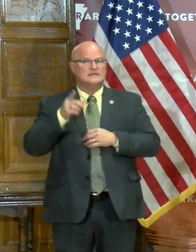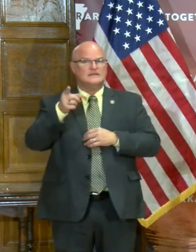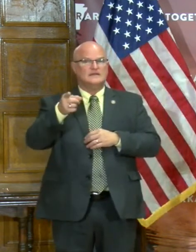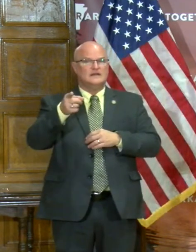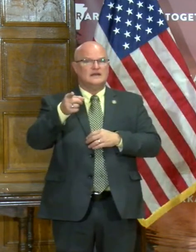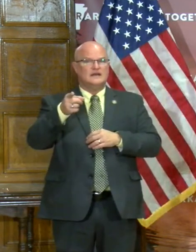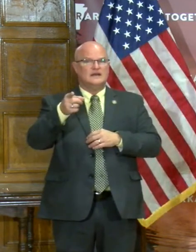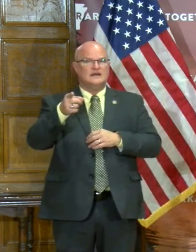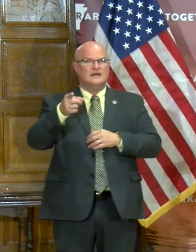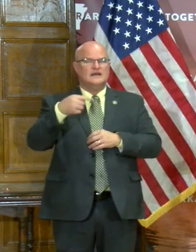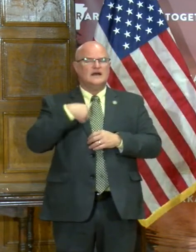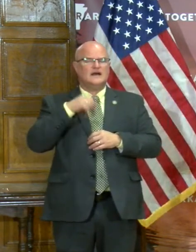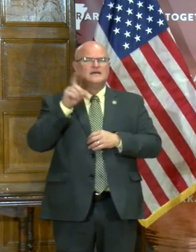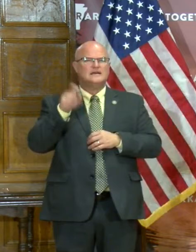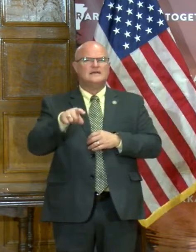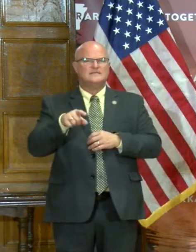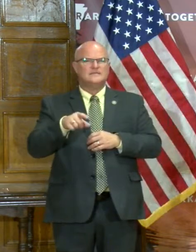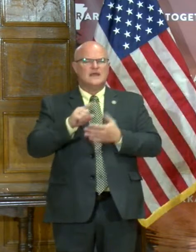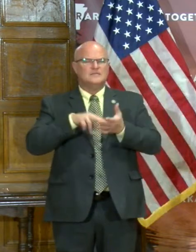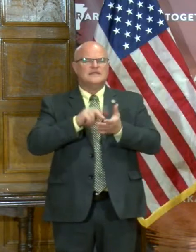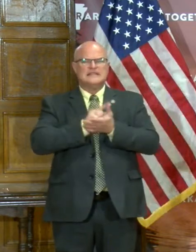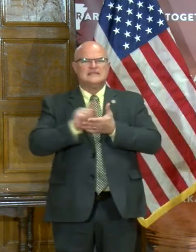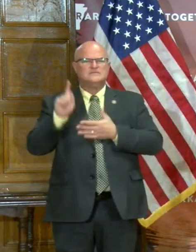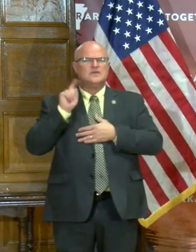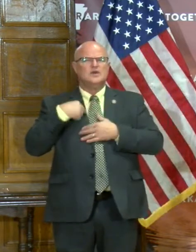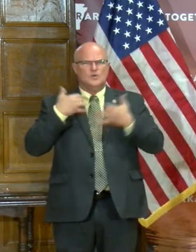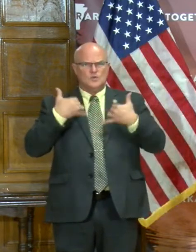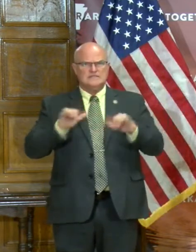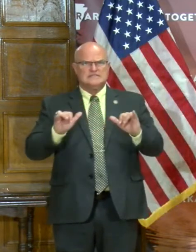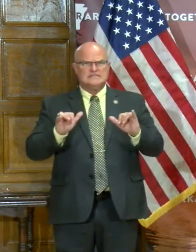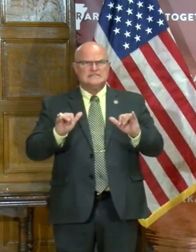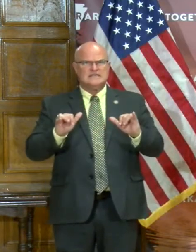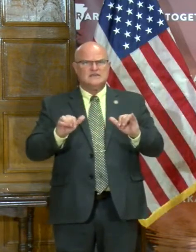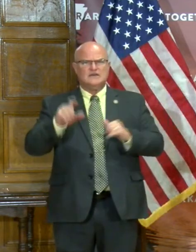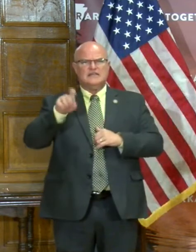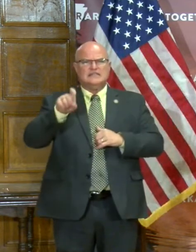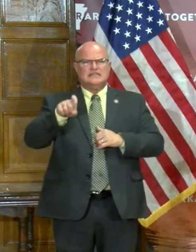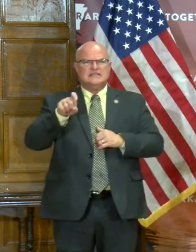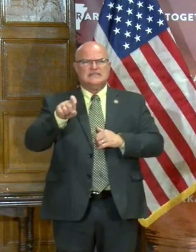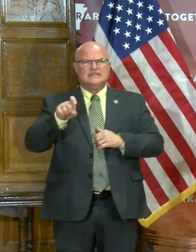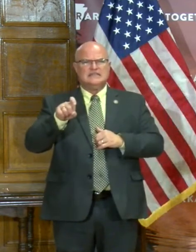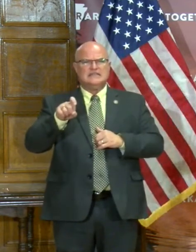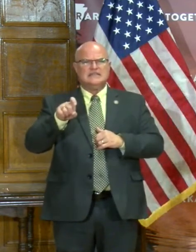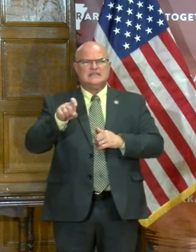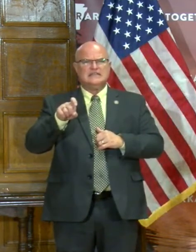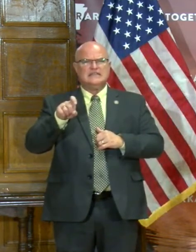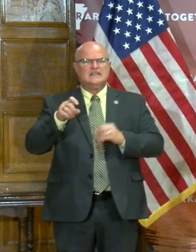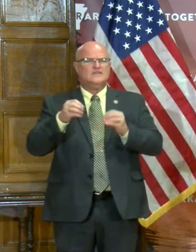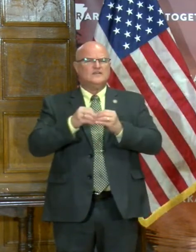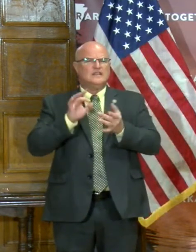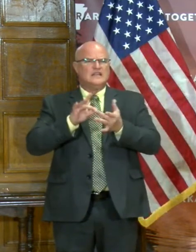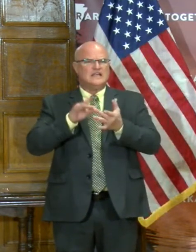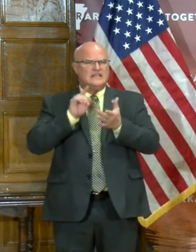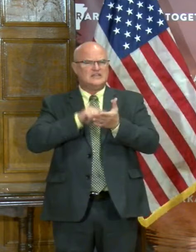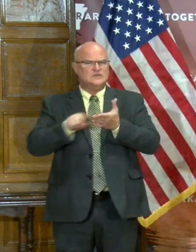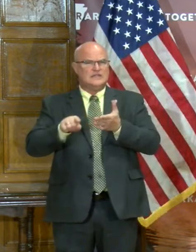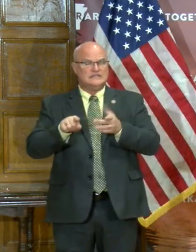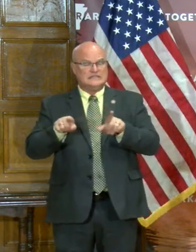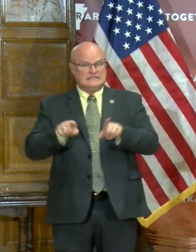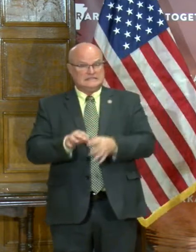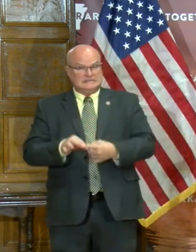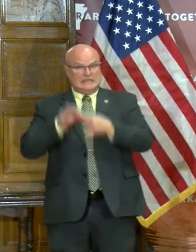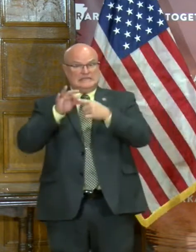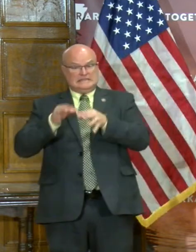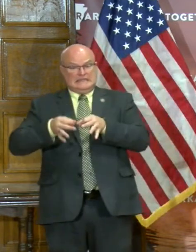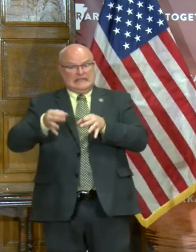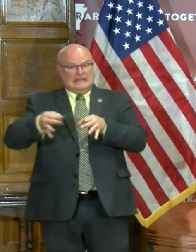Jay? I may have asked you this last week, but are we still gleaning anything from contact tracing, especially with it being as delayed as